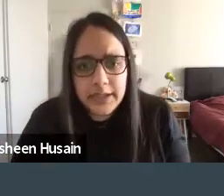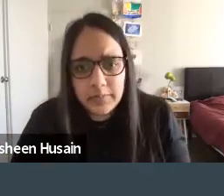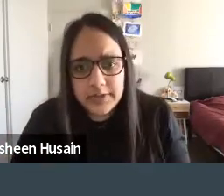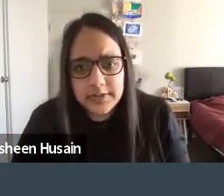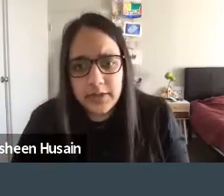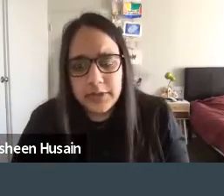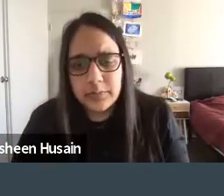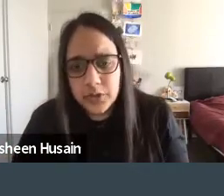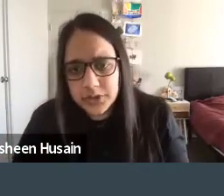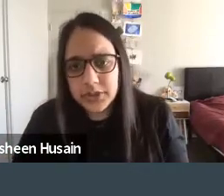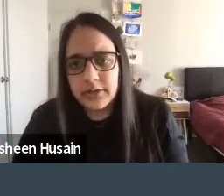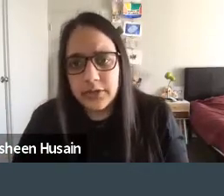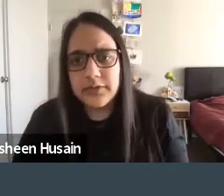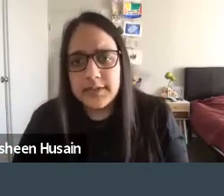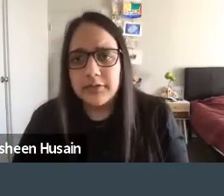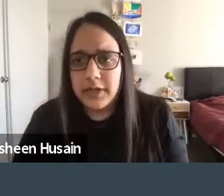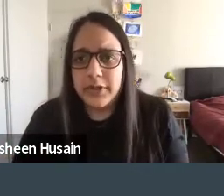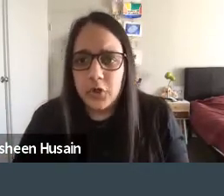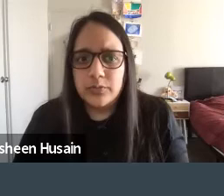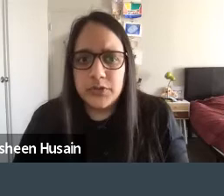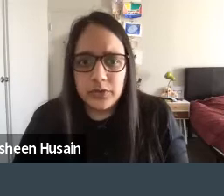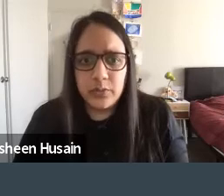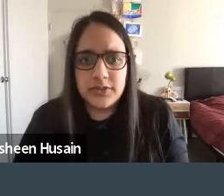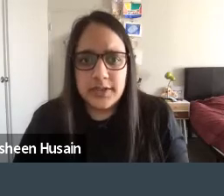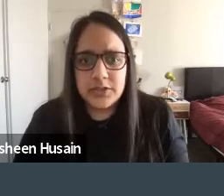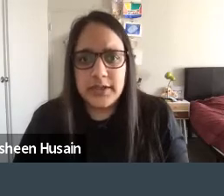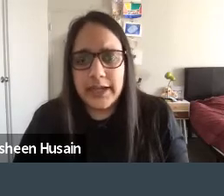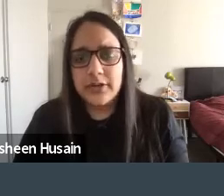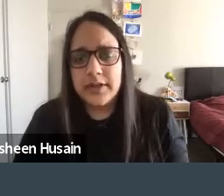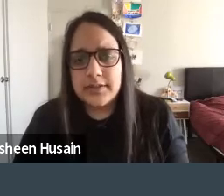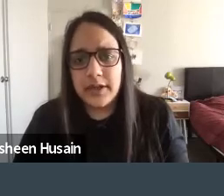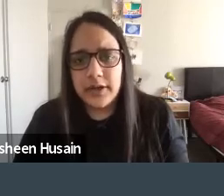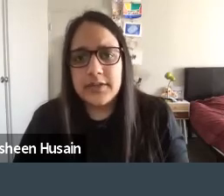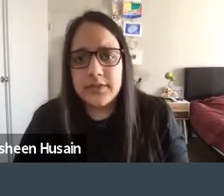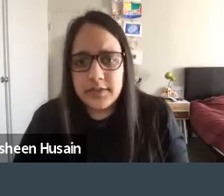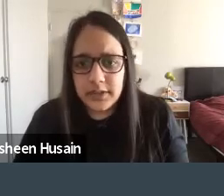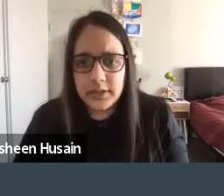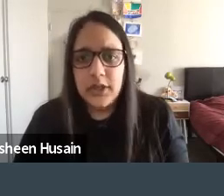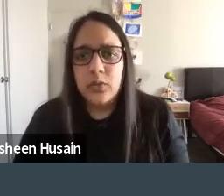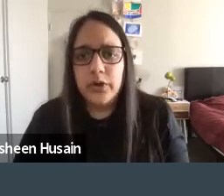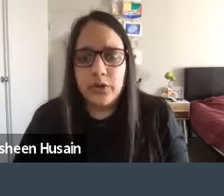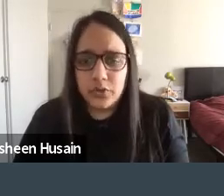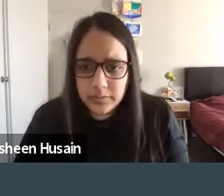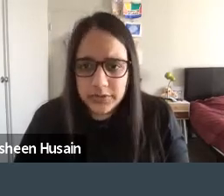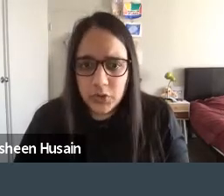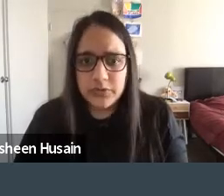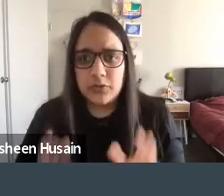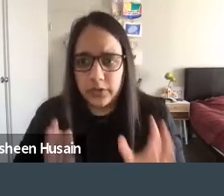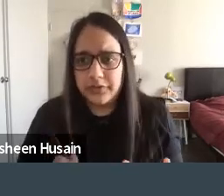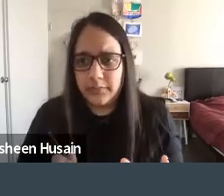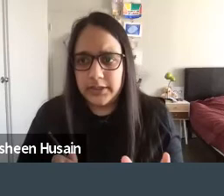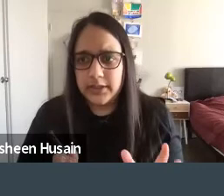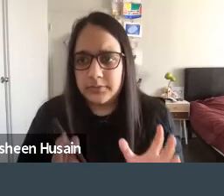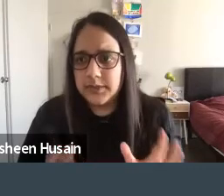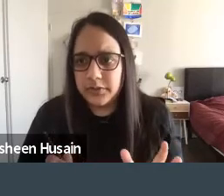in Minneapolis, there had been a push to get rid of single-family home zoning, which essentially categorizes areas of the city where you can only build homes for